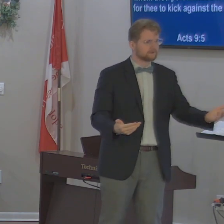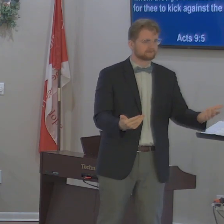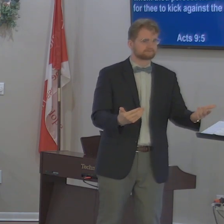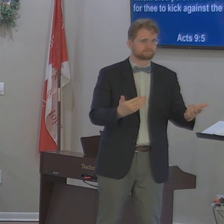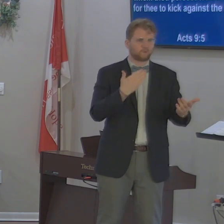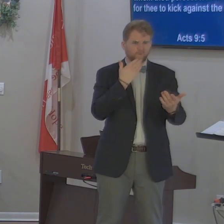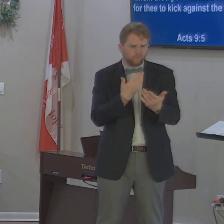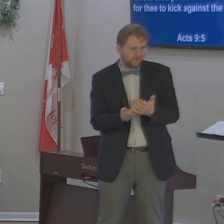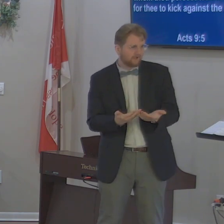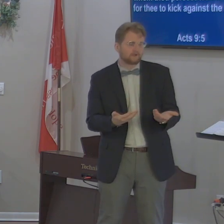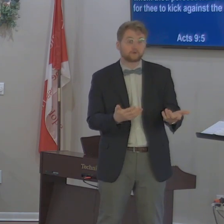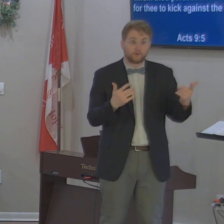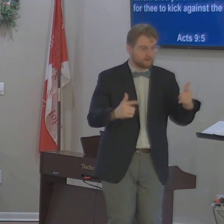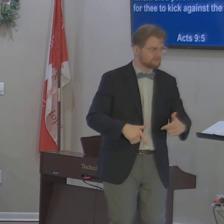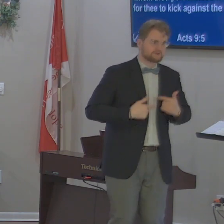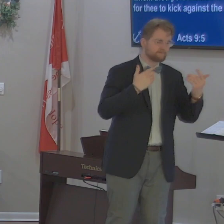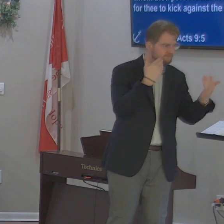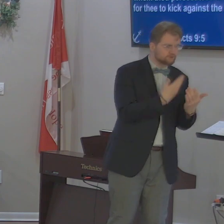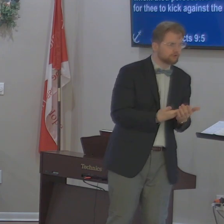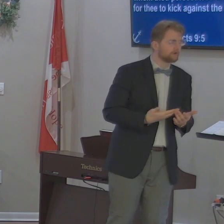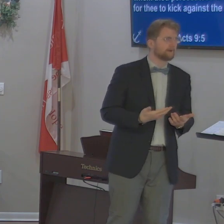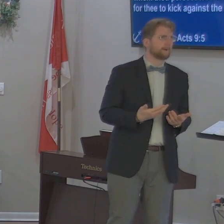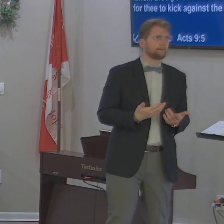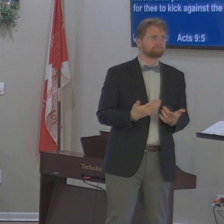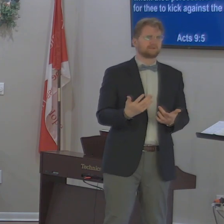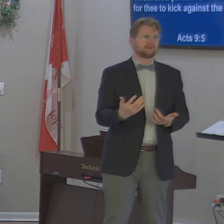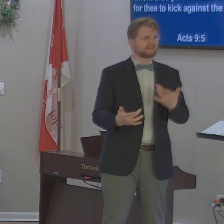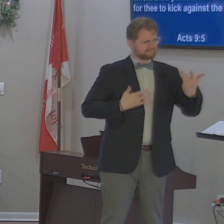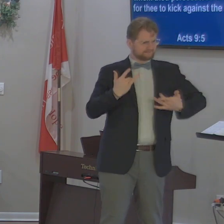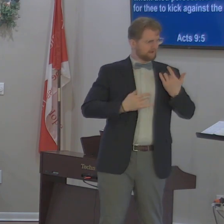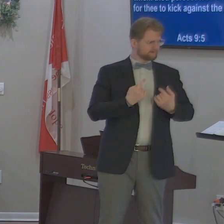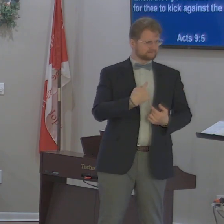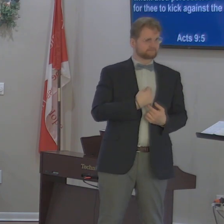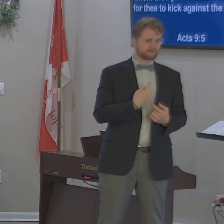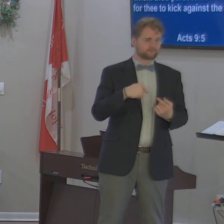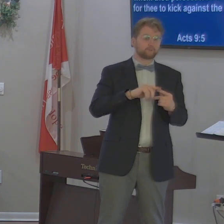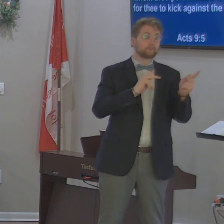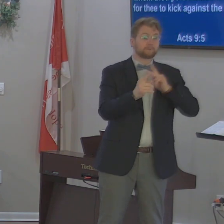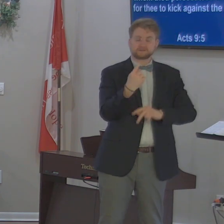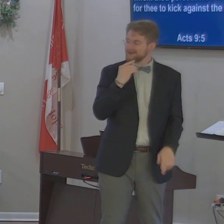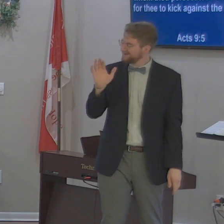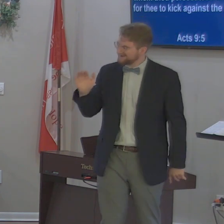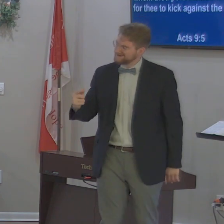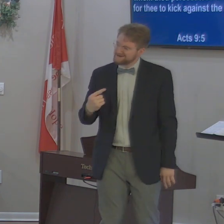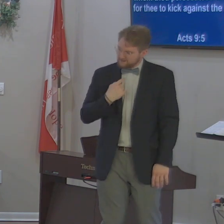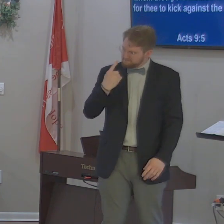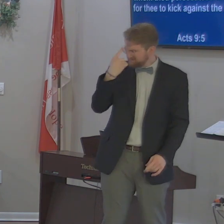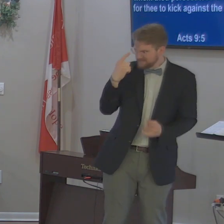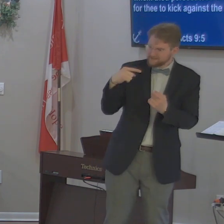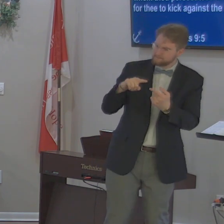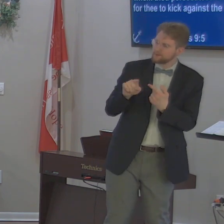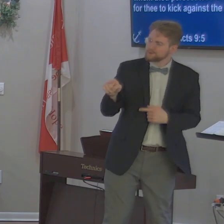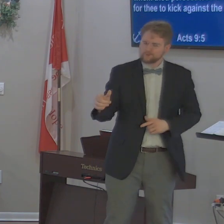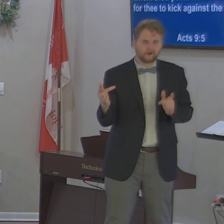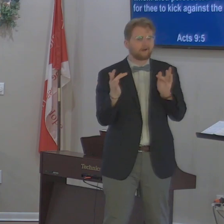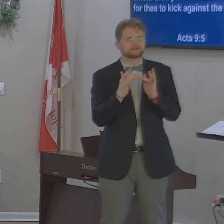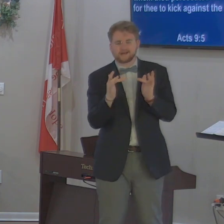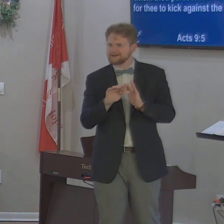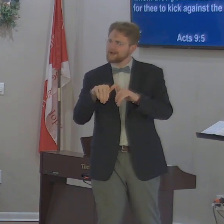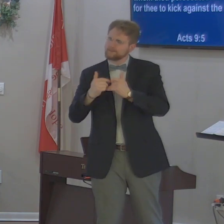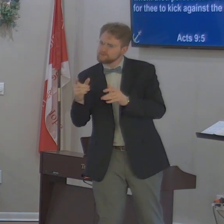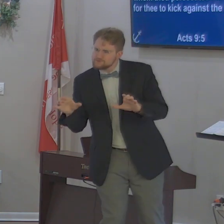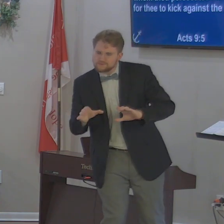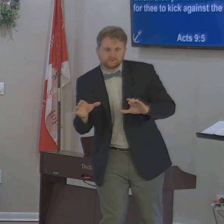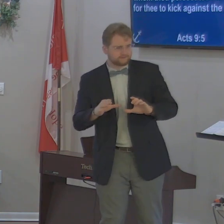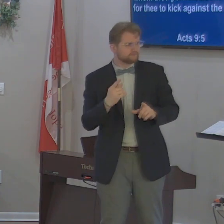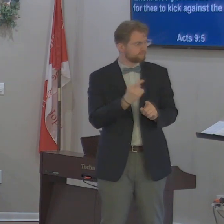life is good, so to speak, it thrills my heart when people say, "I was thinking about you," or "reach out to you," or whatever it may be. But to